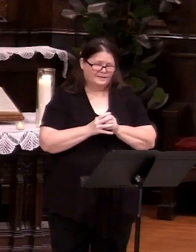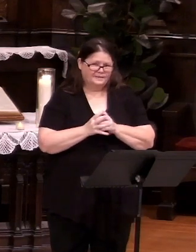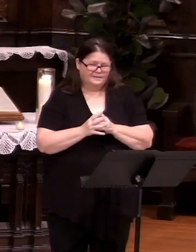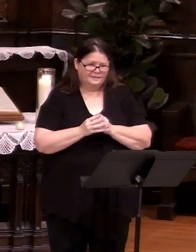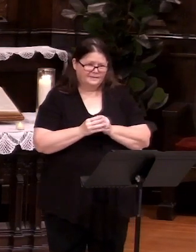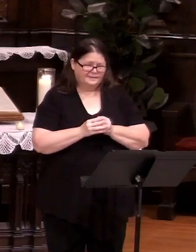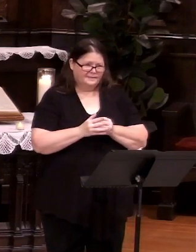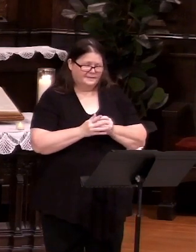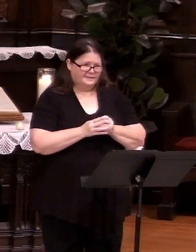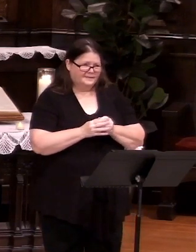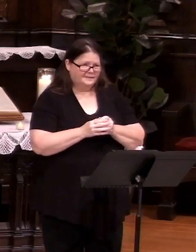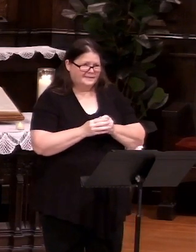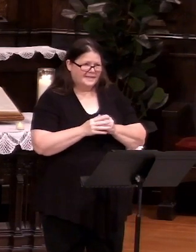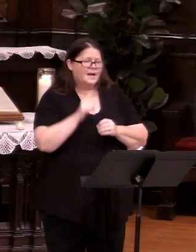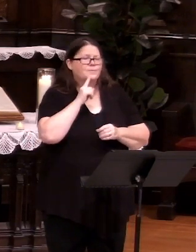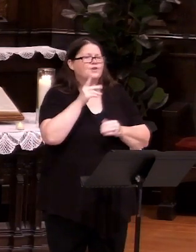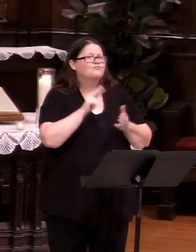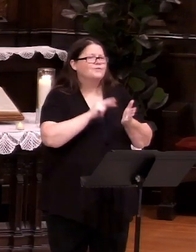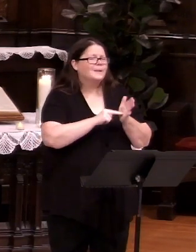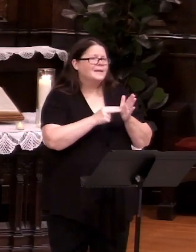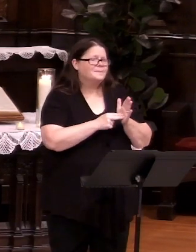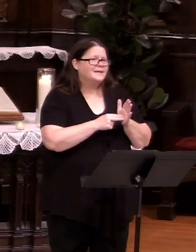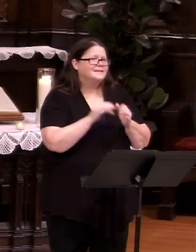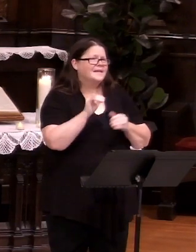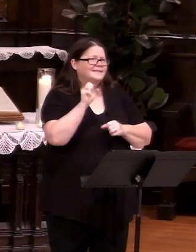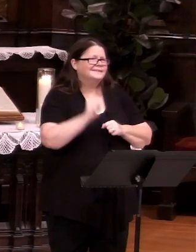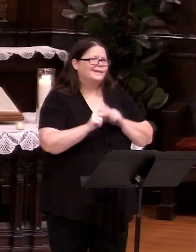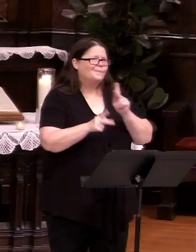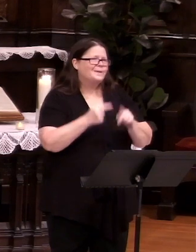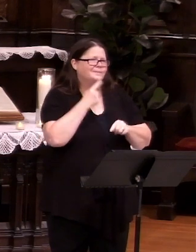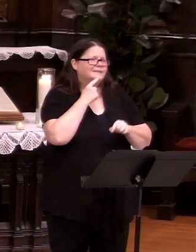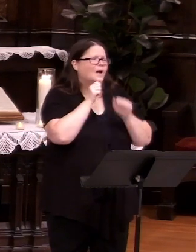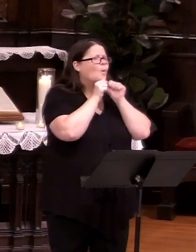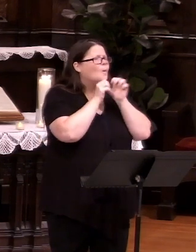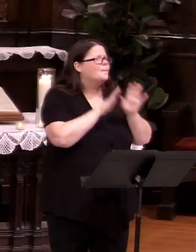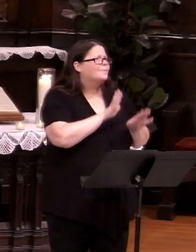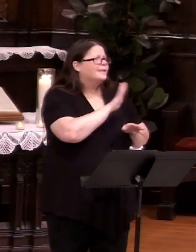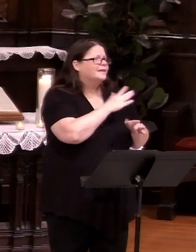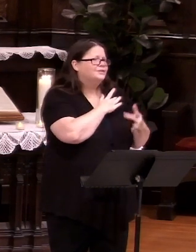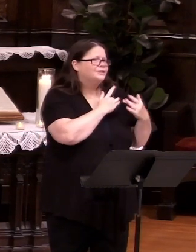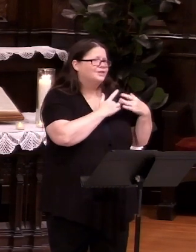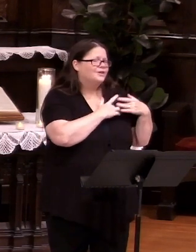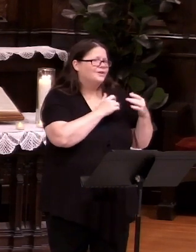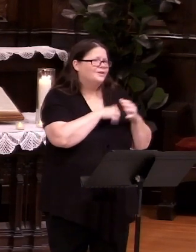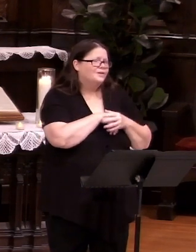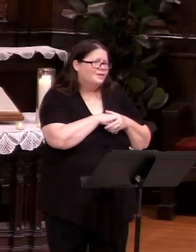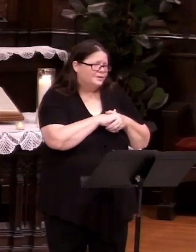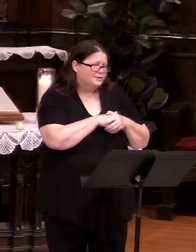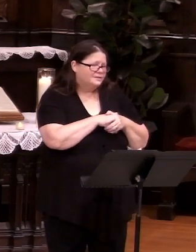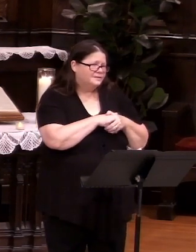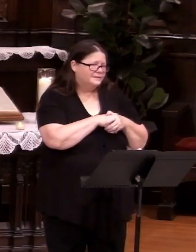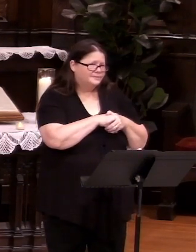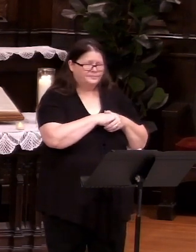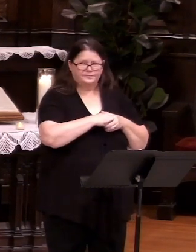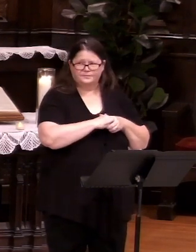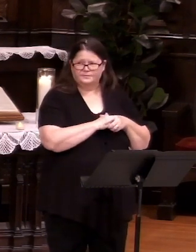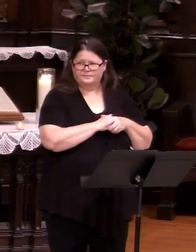your heart. Chiquita blanquita,